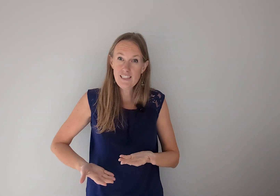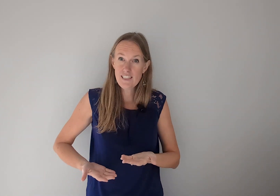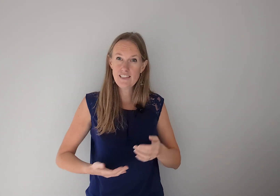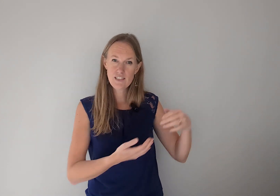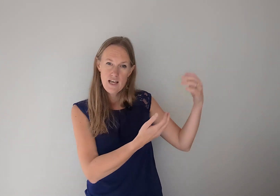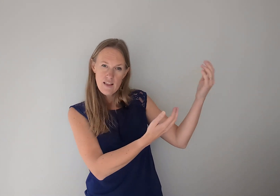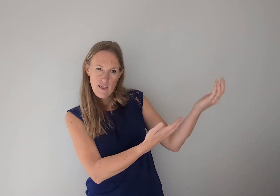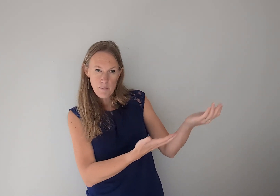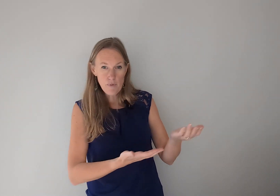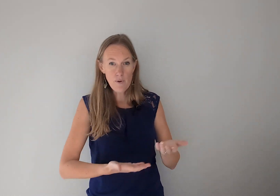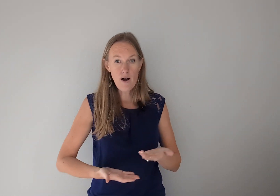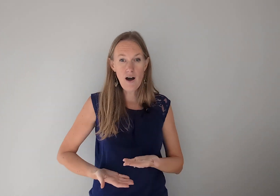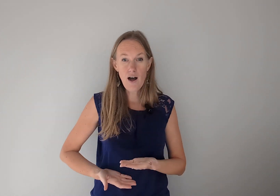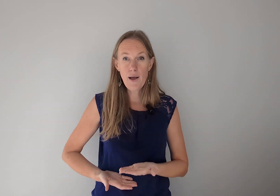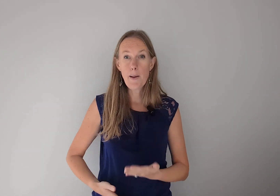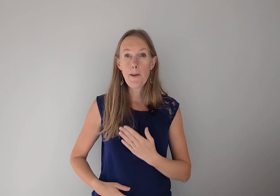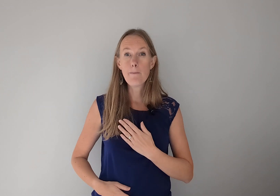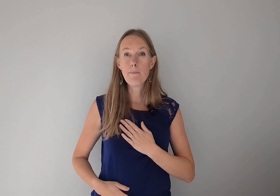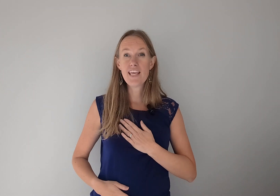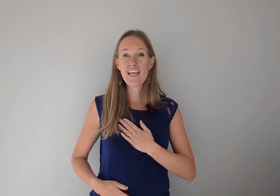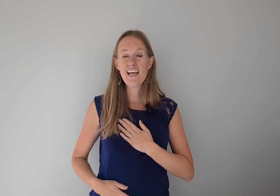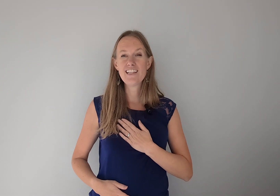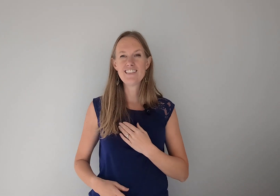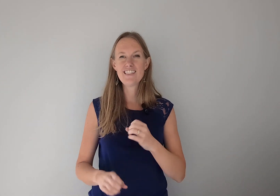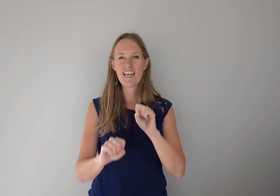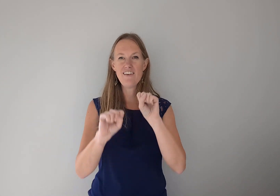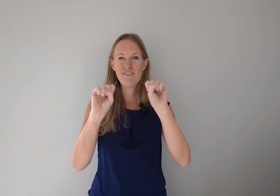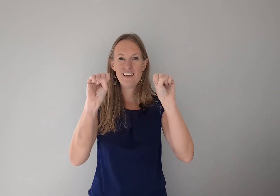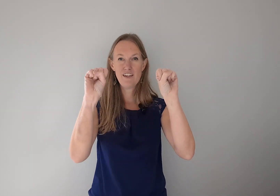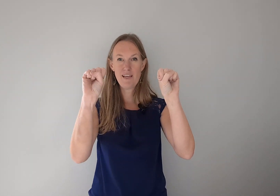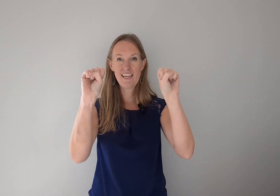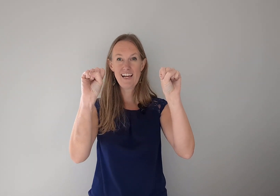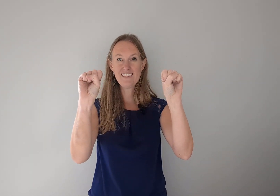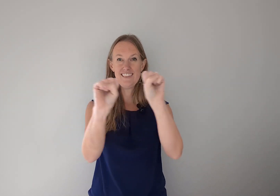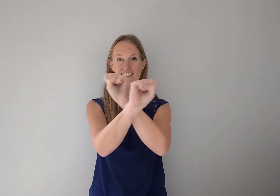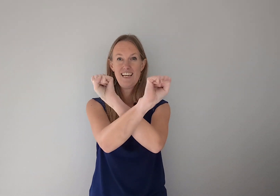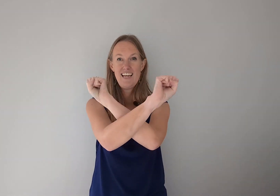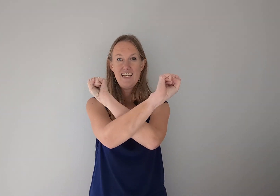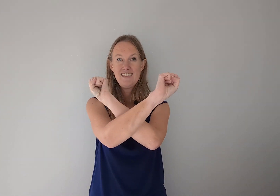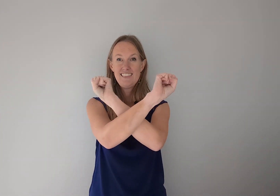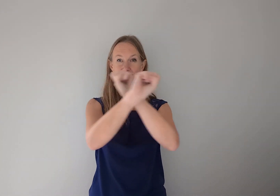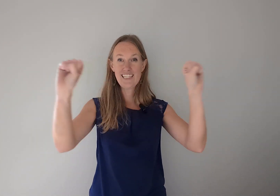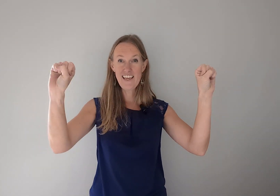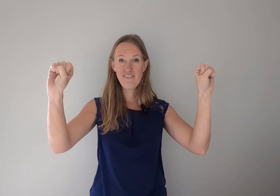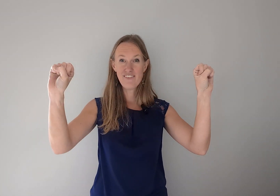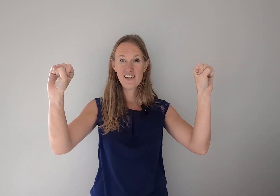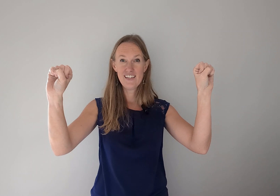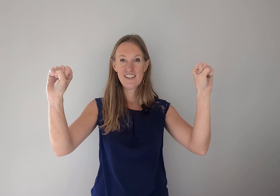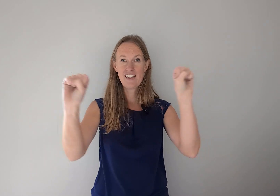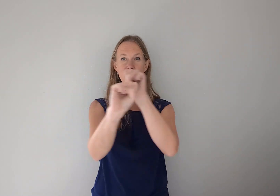like this. That brought me, and then safe. You're making S's. Safe. Okay,